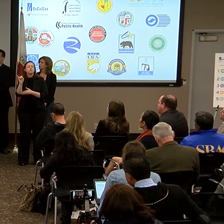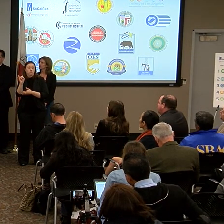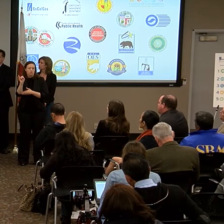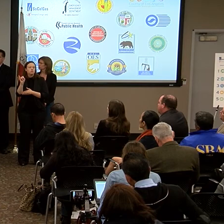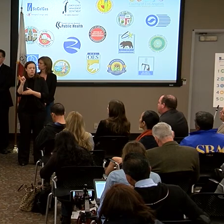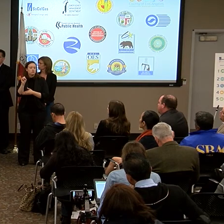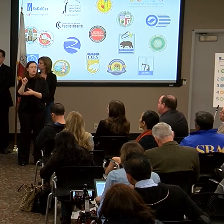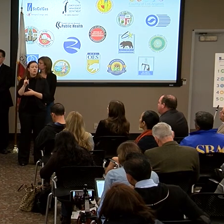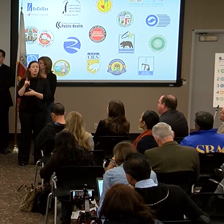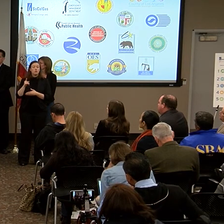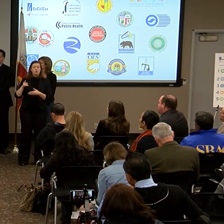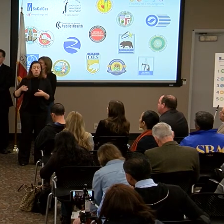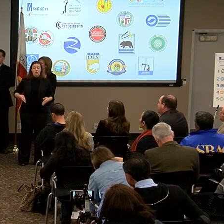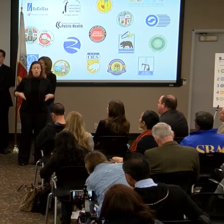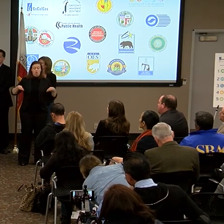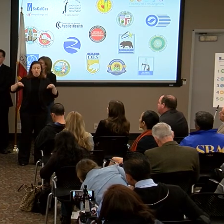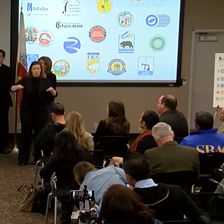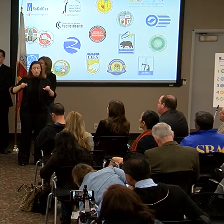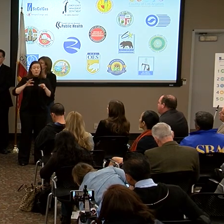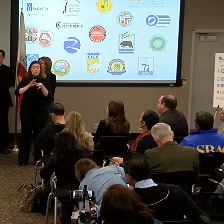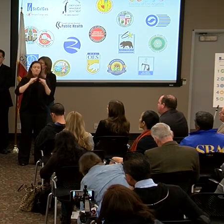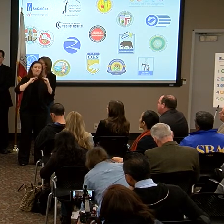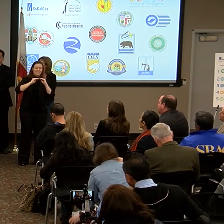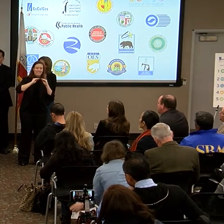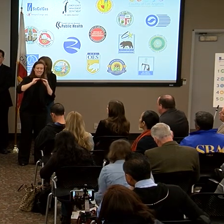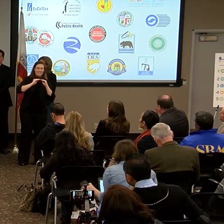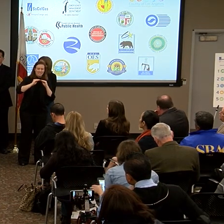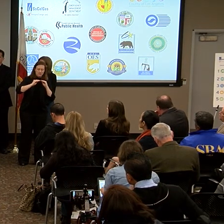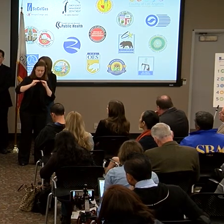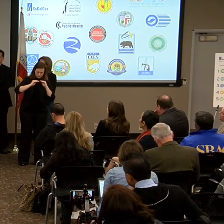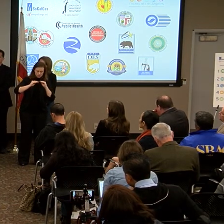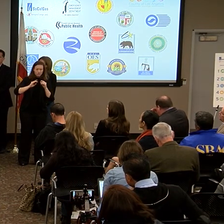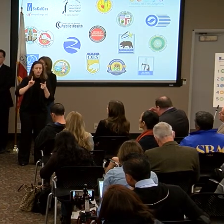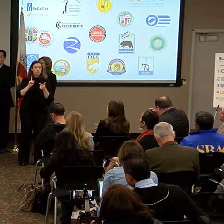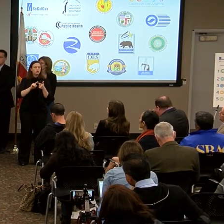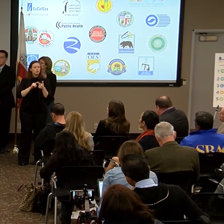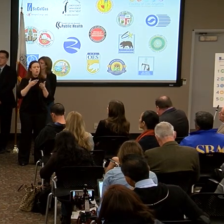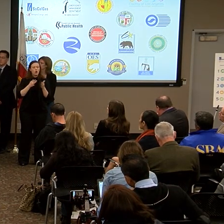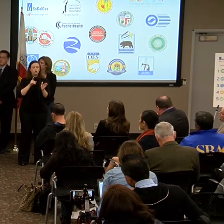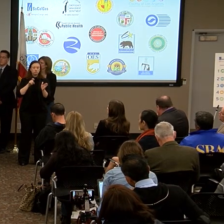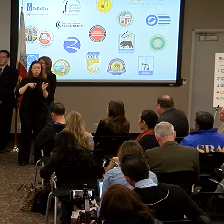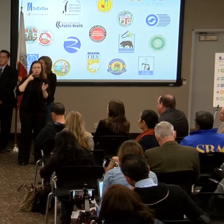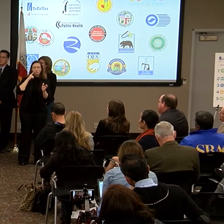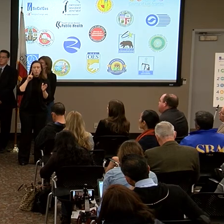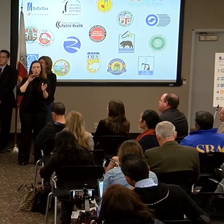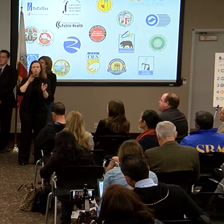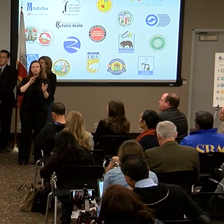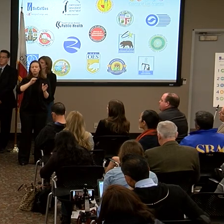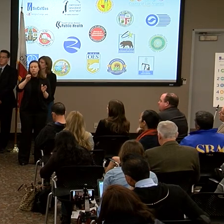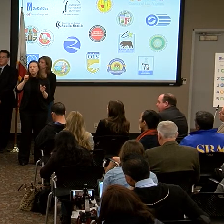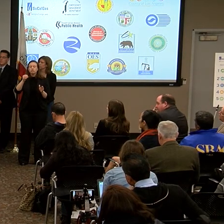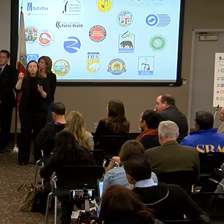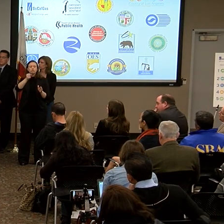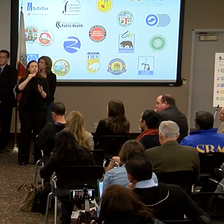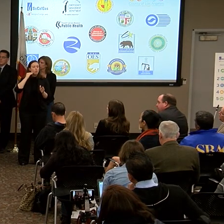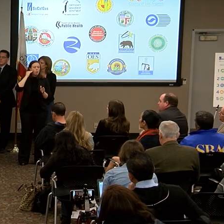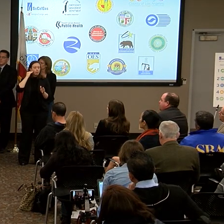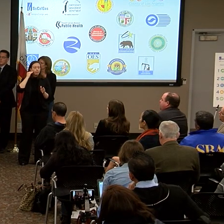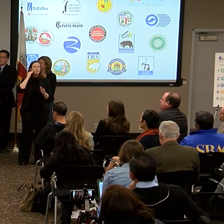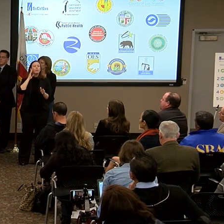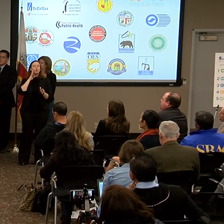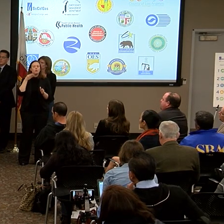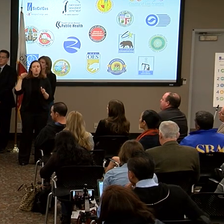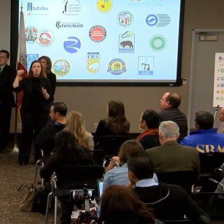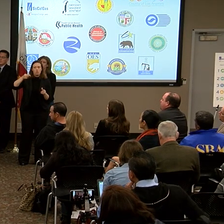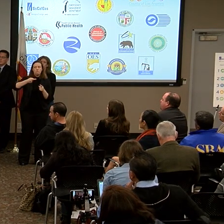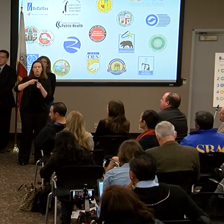that expenses related to fixing the leak, to doing everything necessary from a relocation standpoint, all of that will be covered